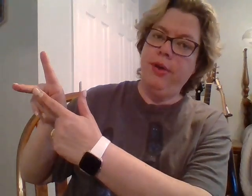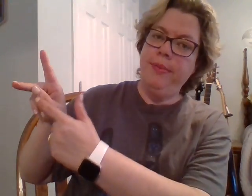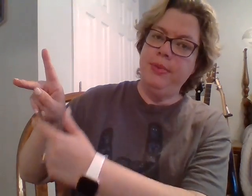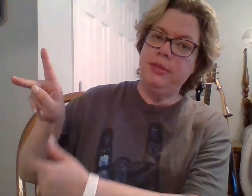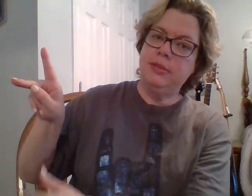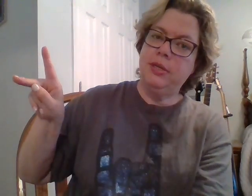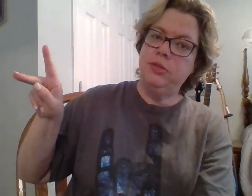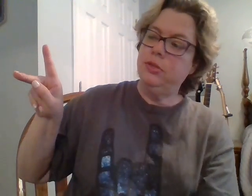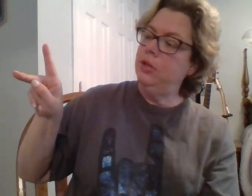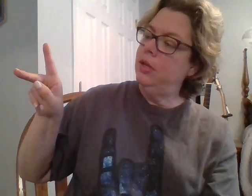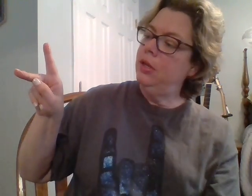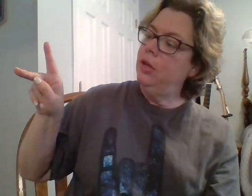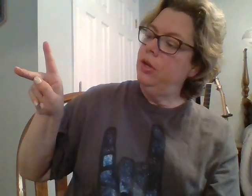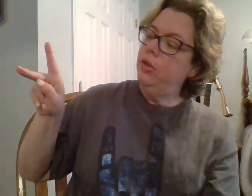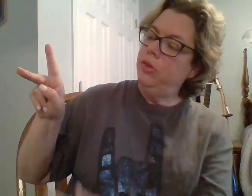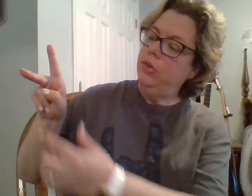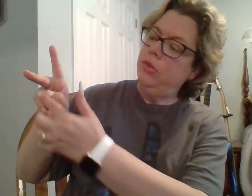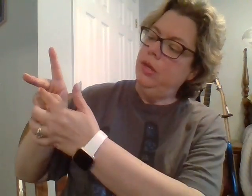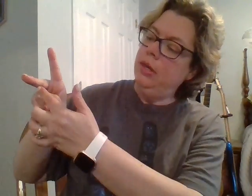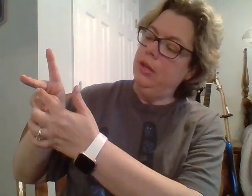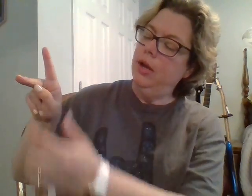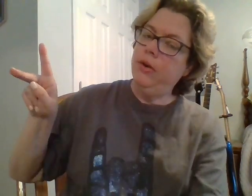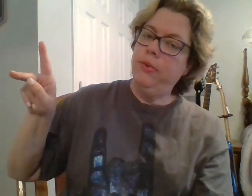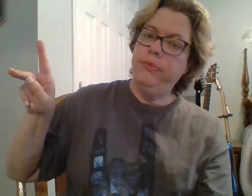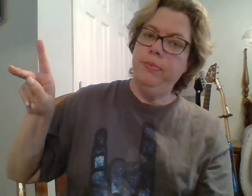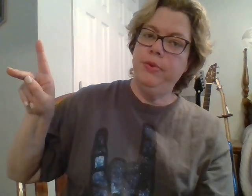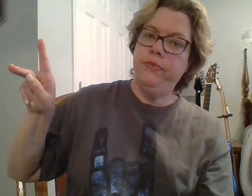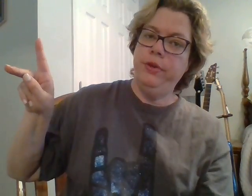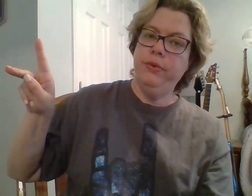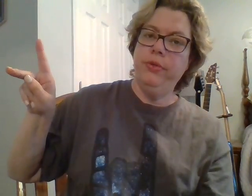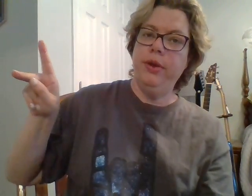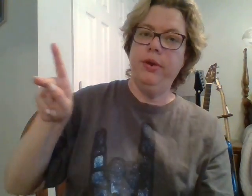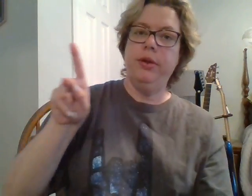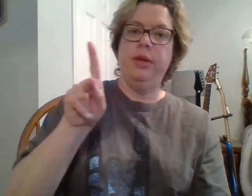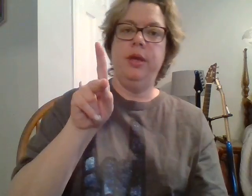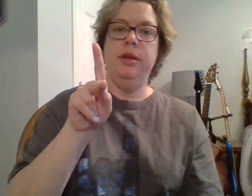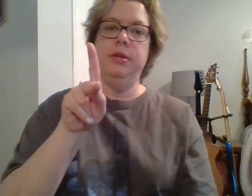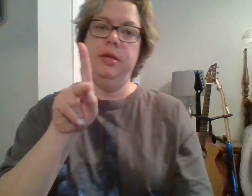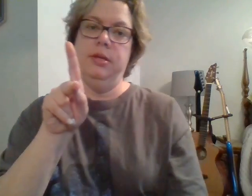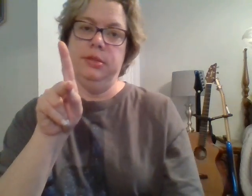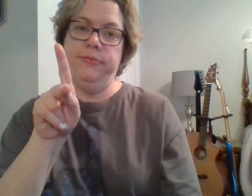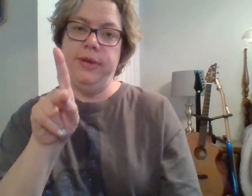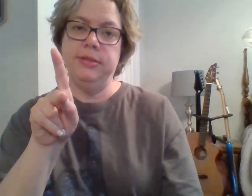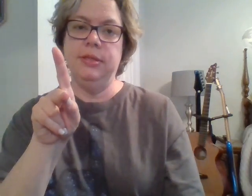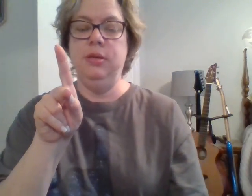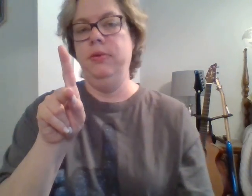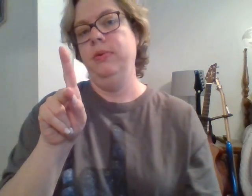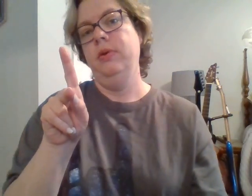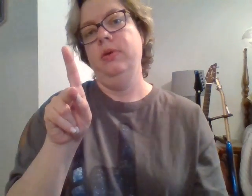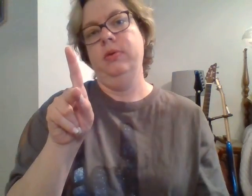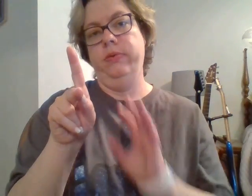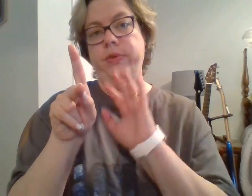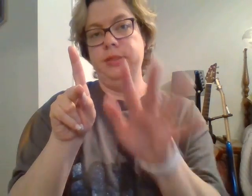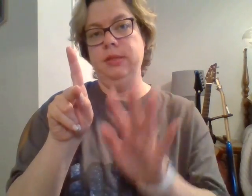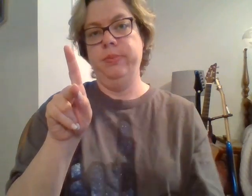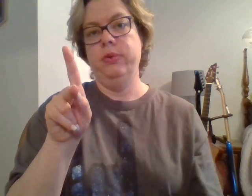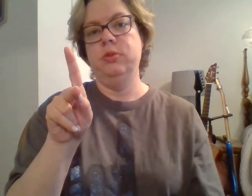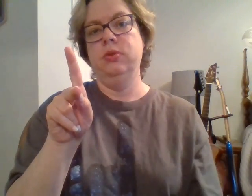thumb is touching the knuckle of your middle finger there. And again, it's facing you or facing the person you're talking